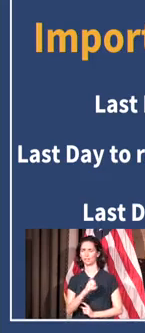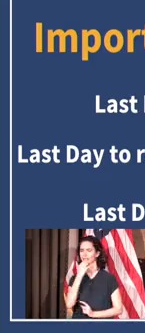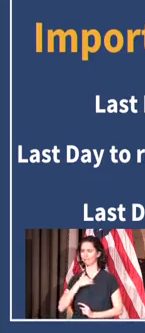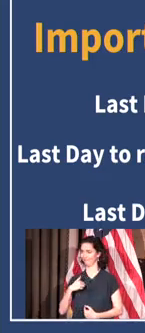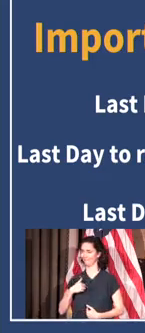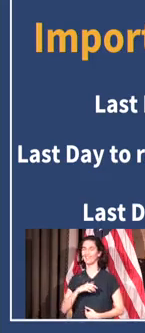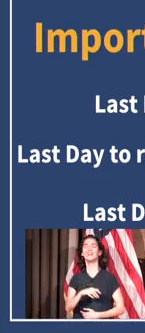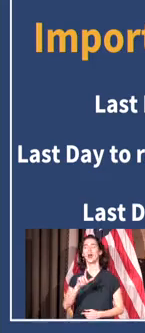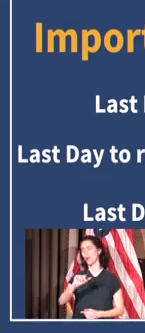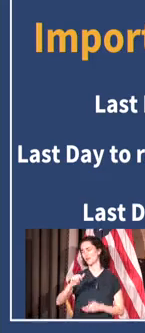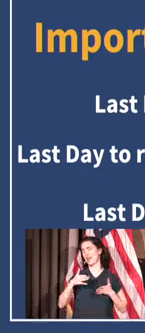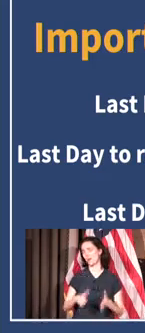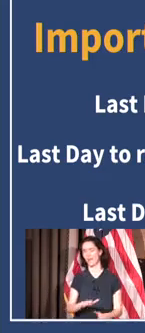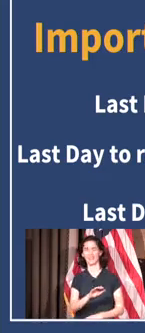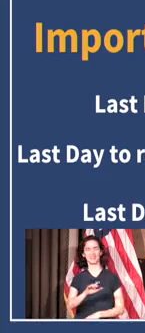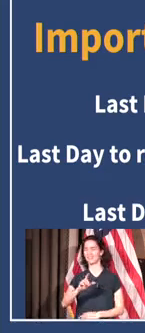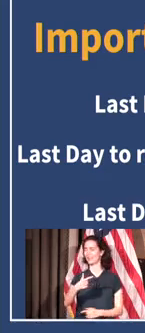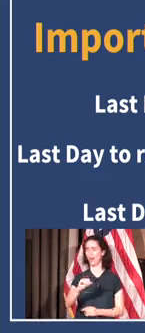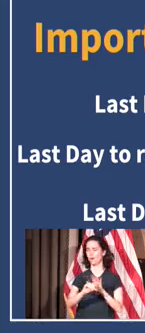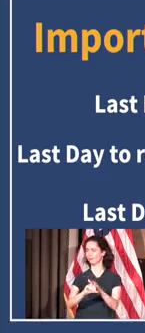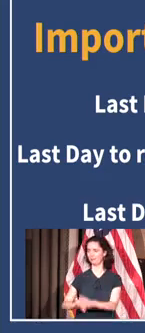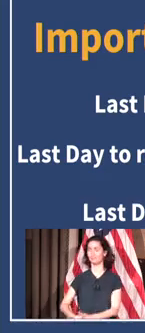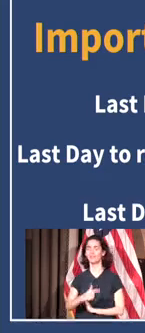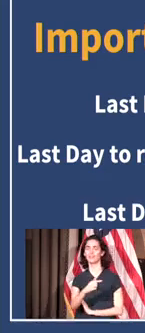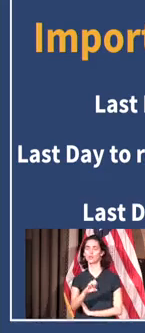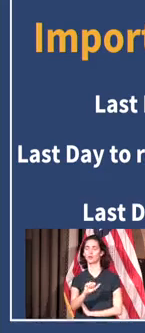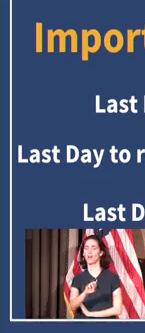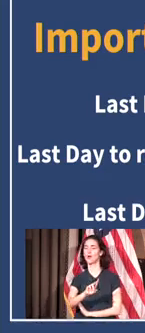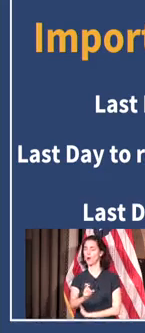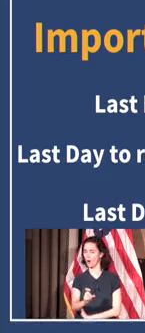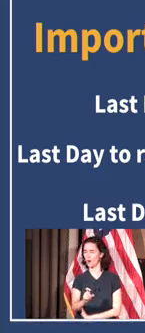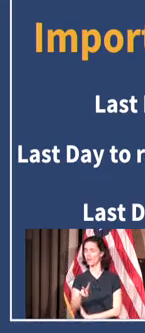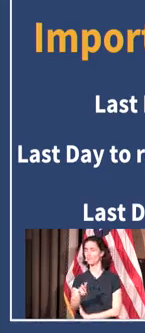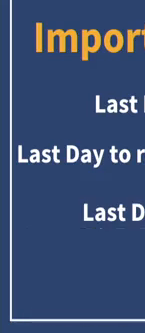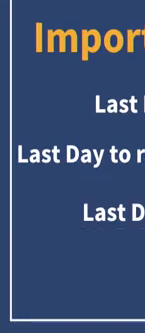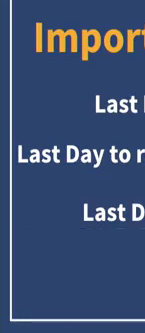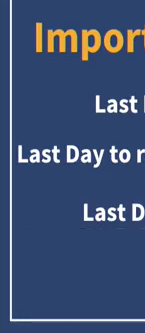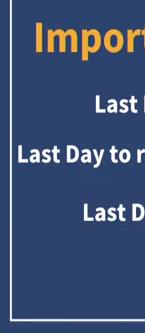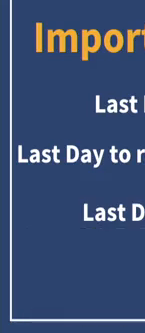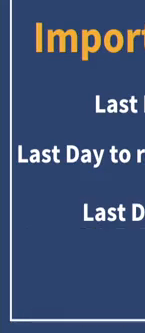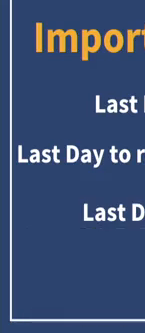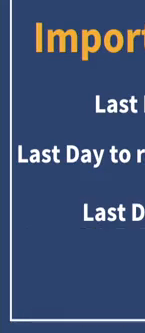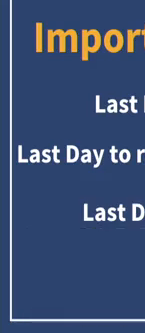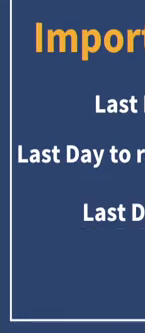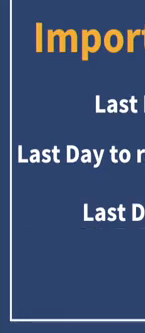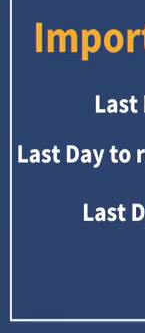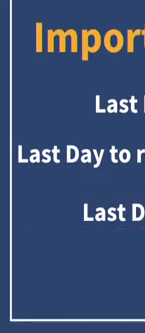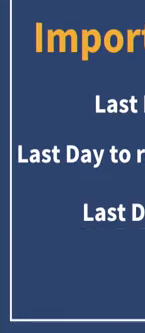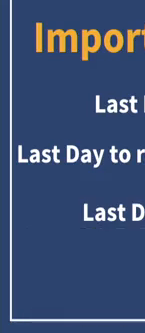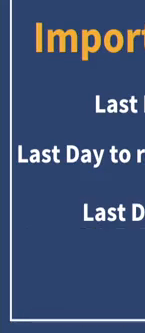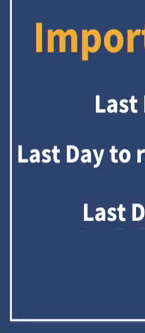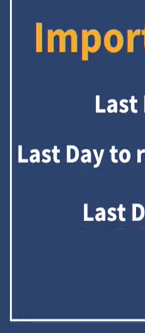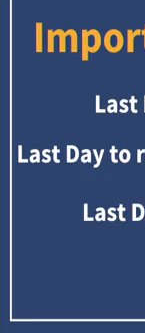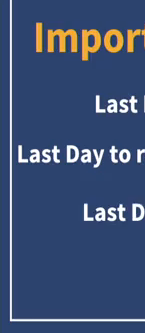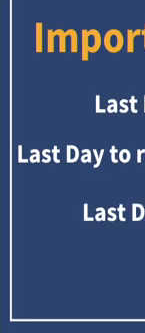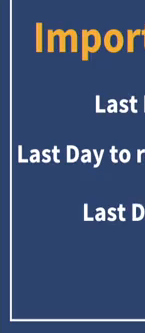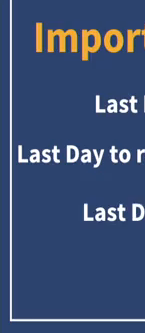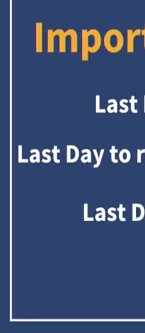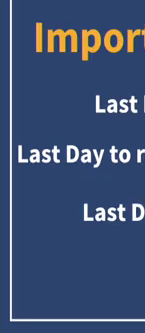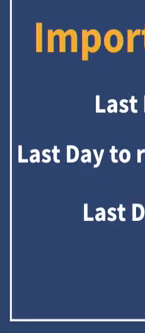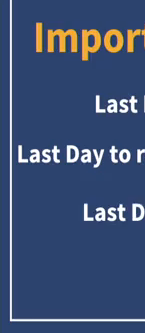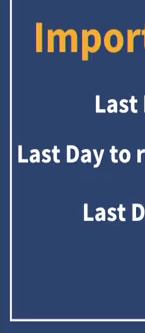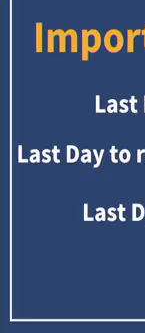the Louisiana way, G-E-A-U-X, govote.com. Okay, so I will pause here and take some questions. I'll go